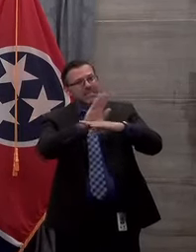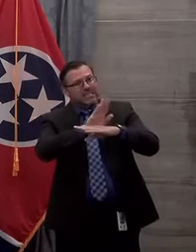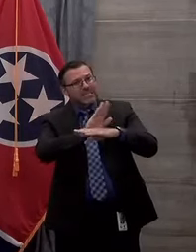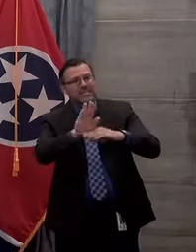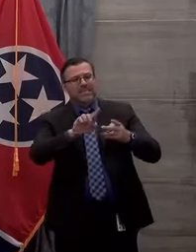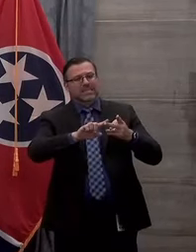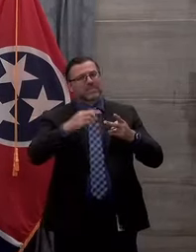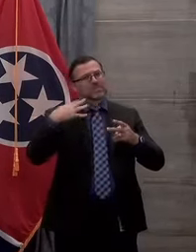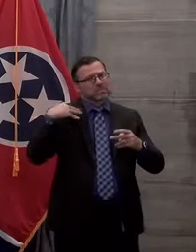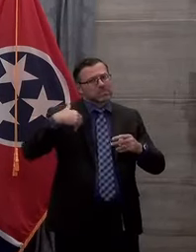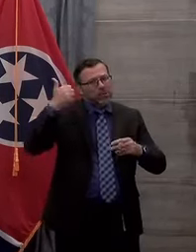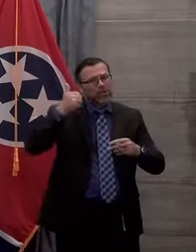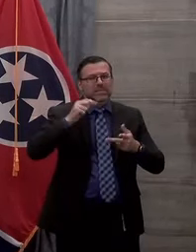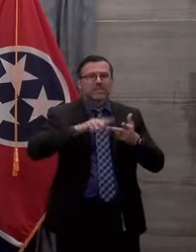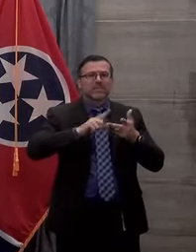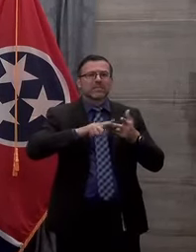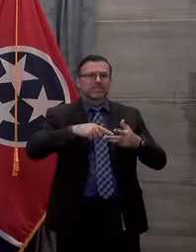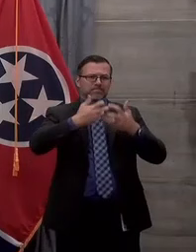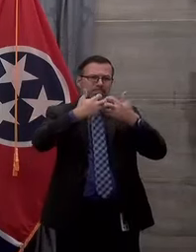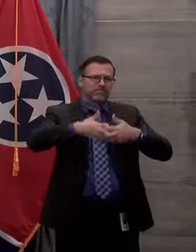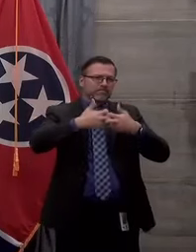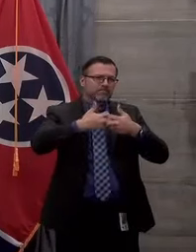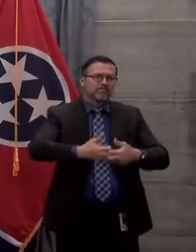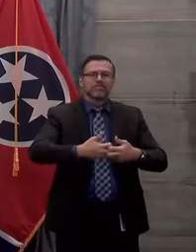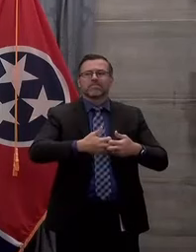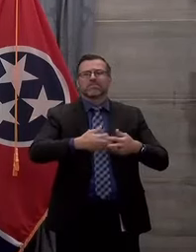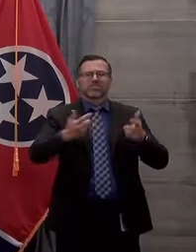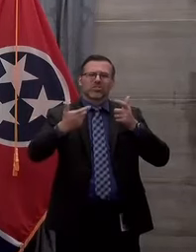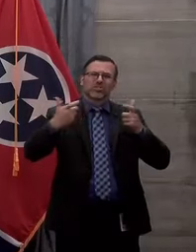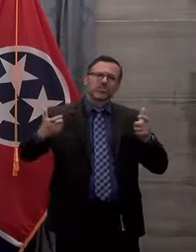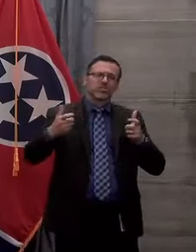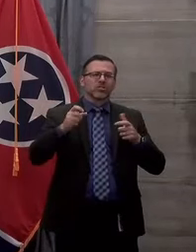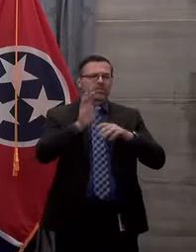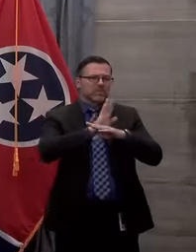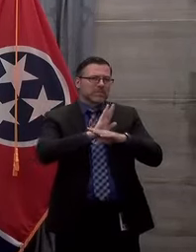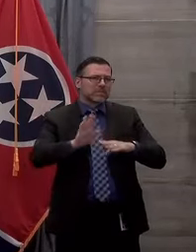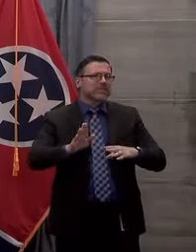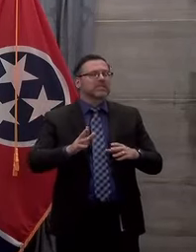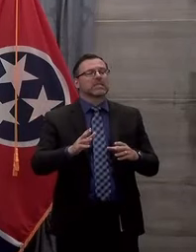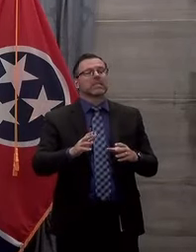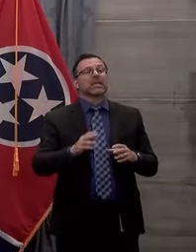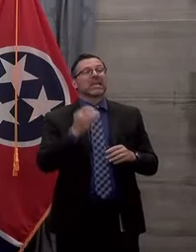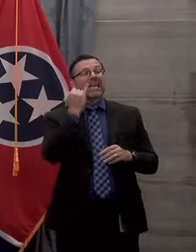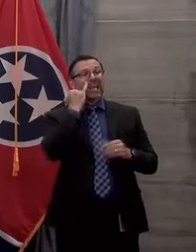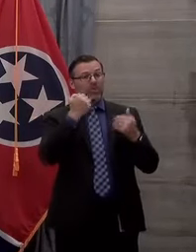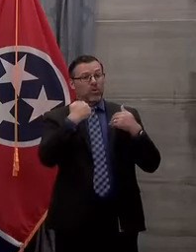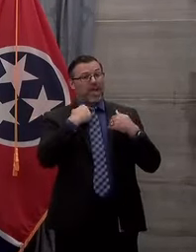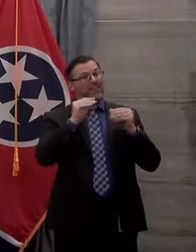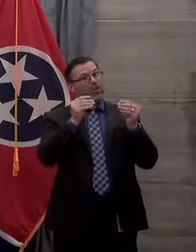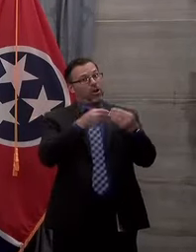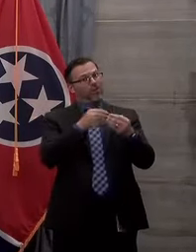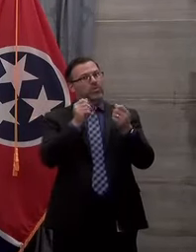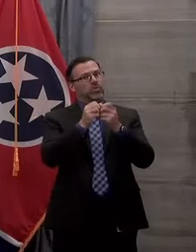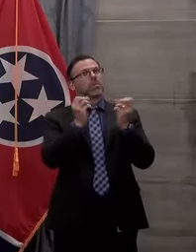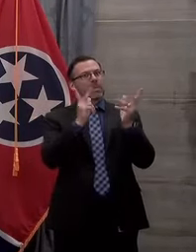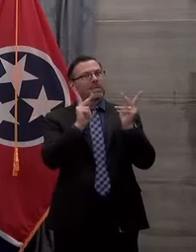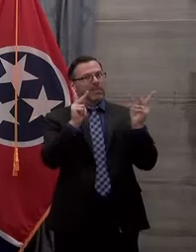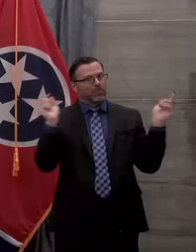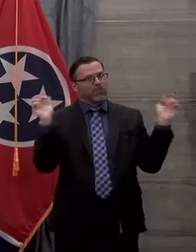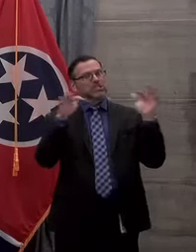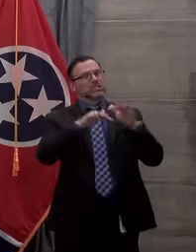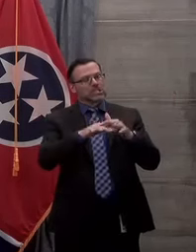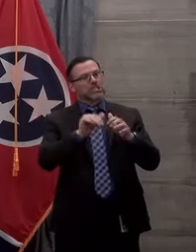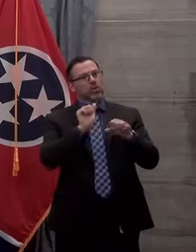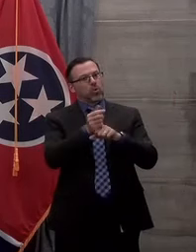of our larger facilities, manufacturing facilities, large numbers of employees, to work with us